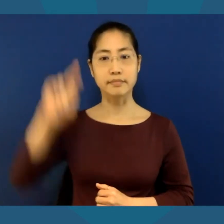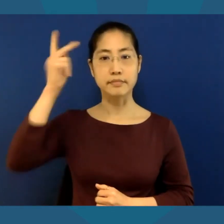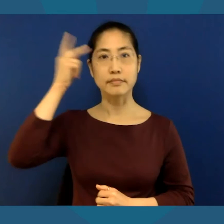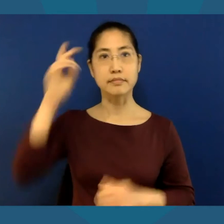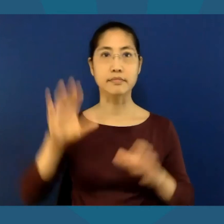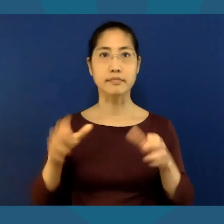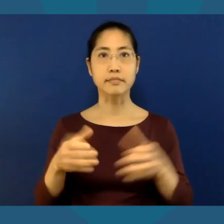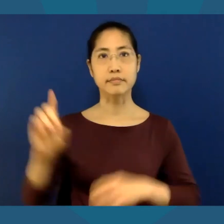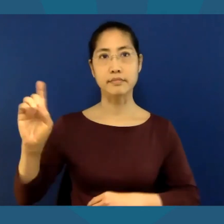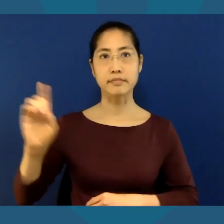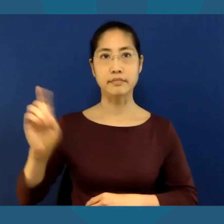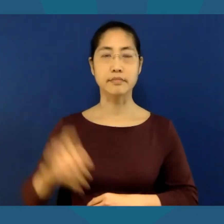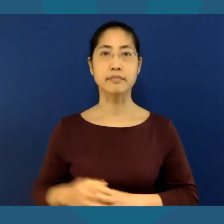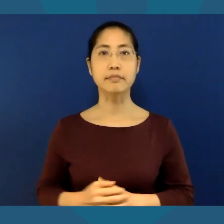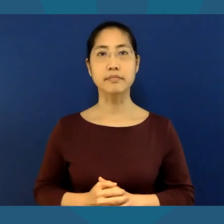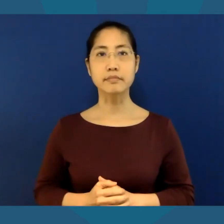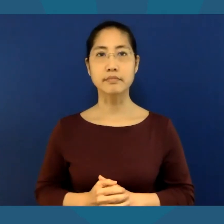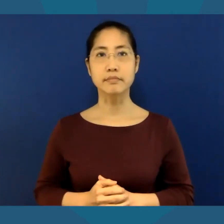Party, Democratic.